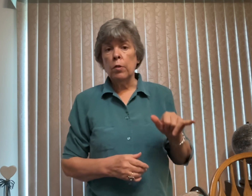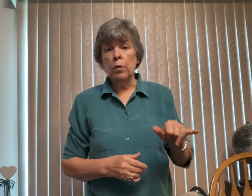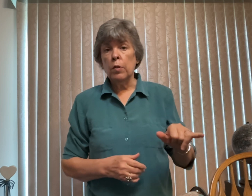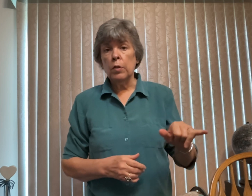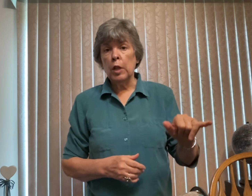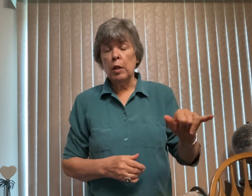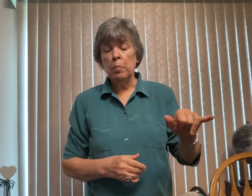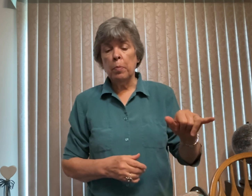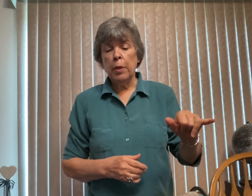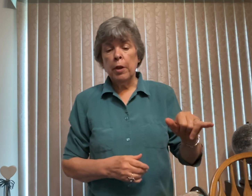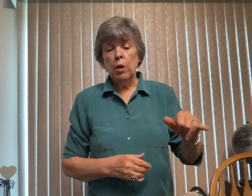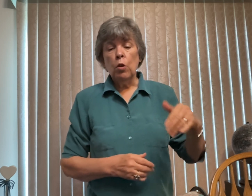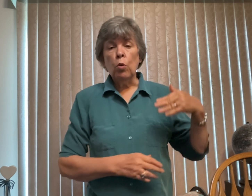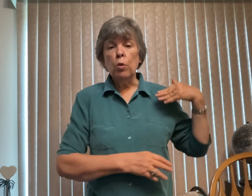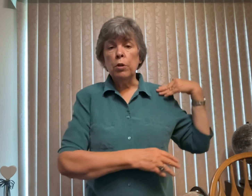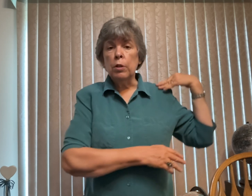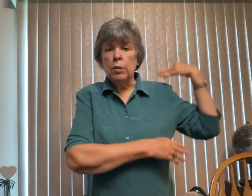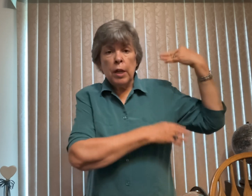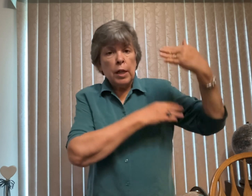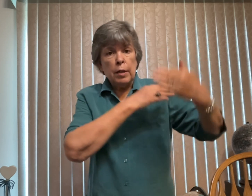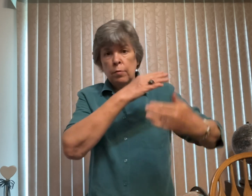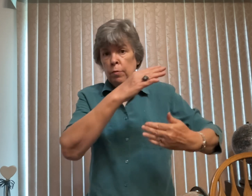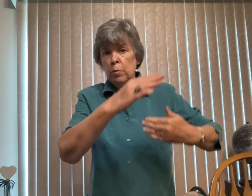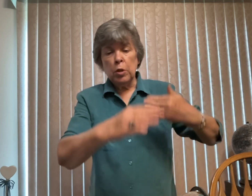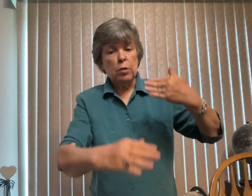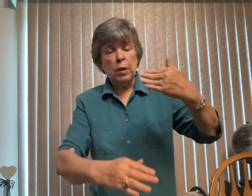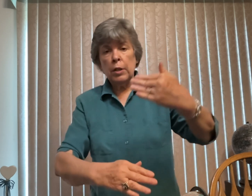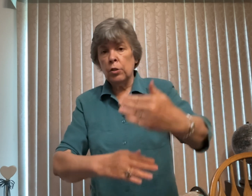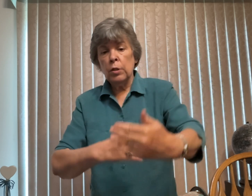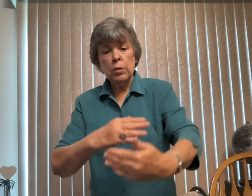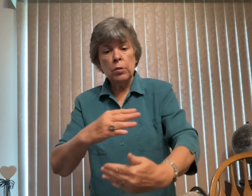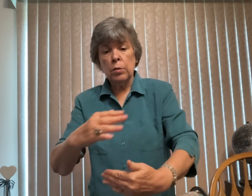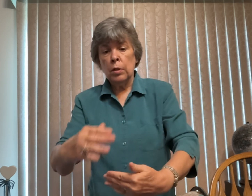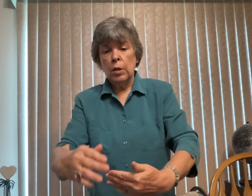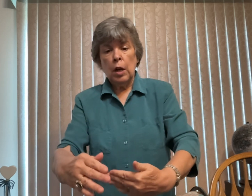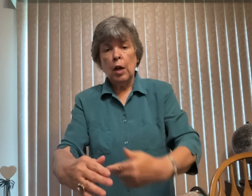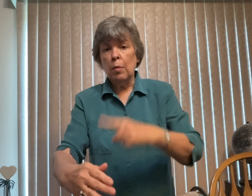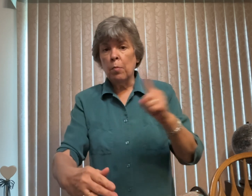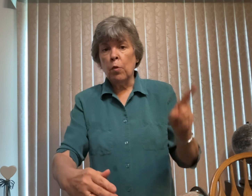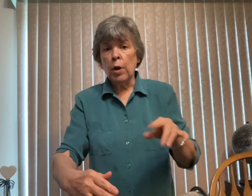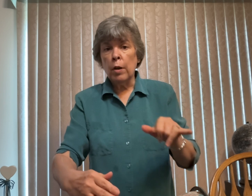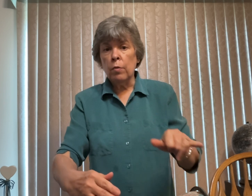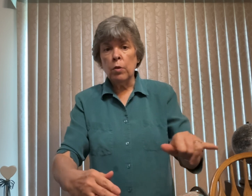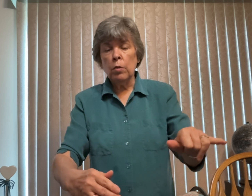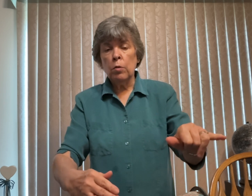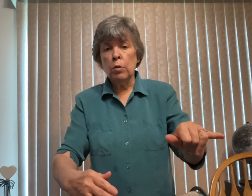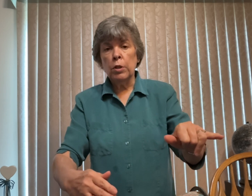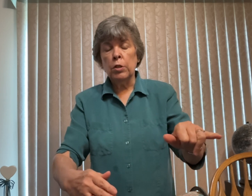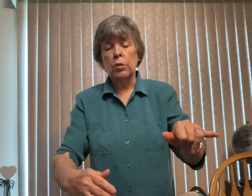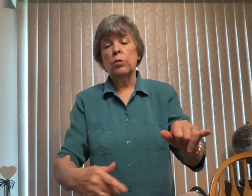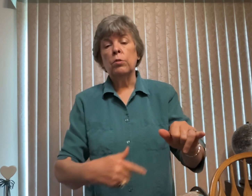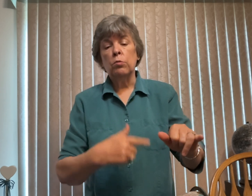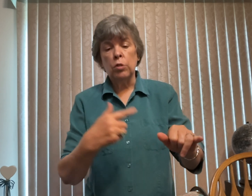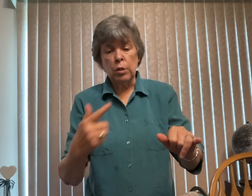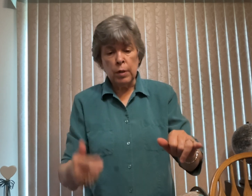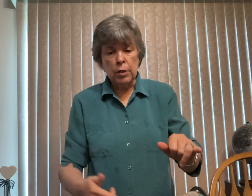the same, or you could say like from generations, forever, or you could just do